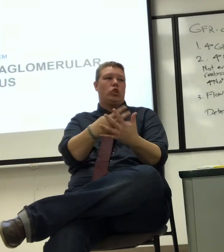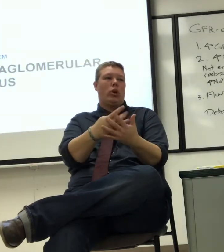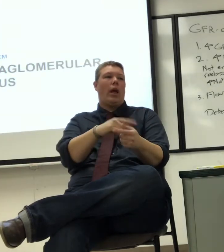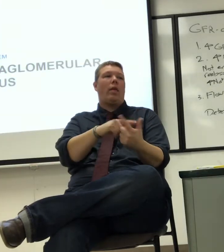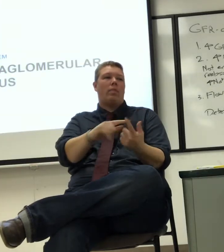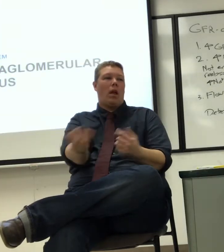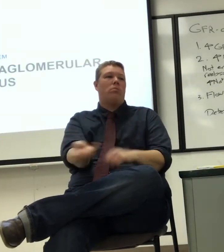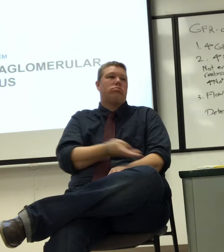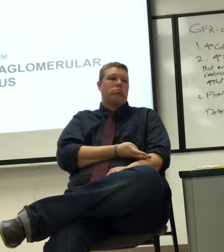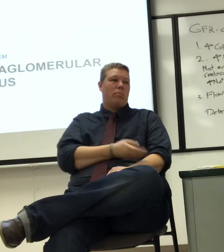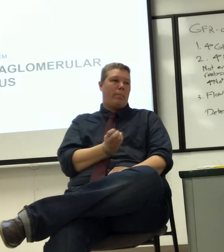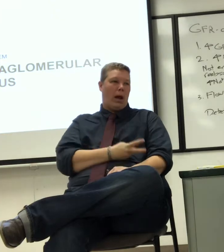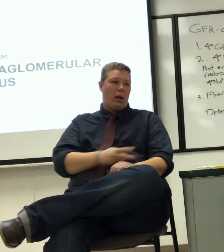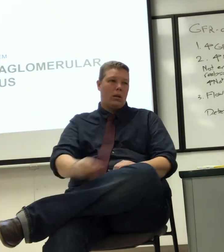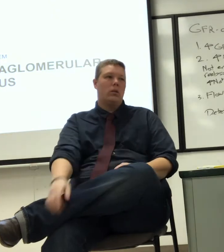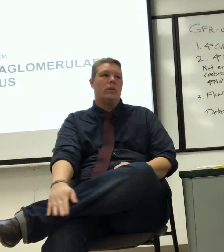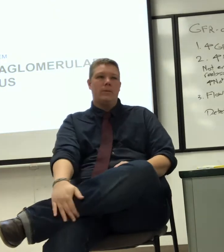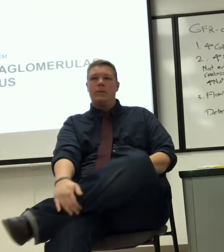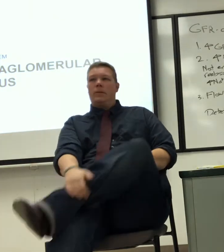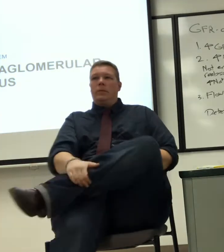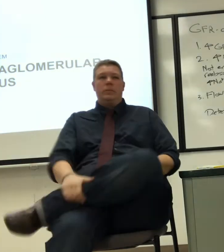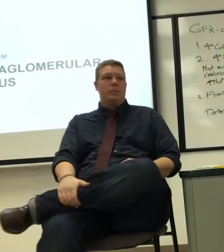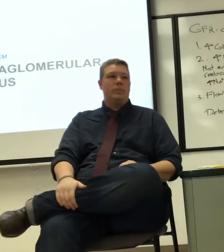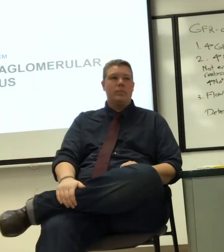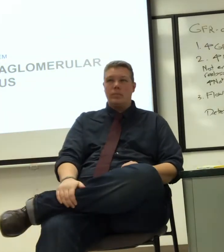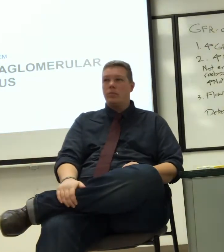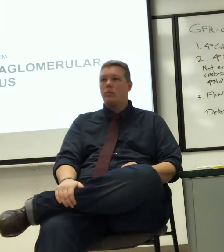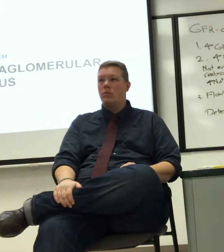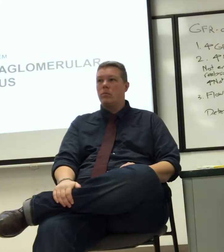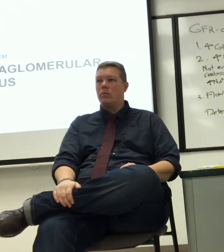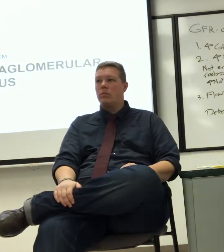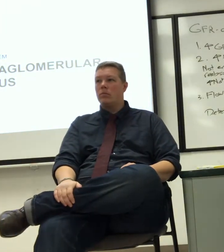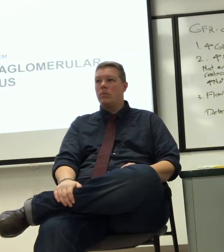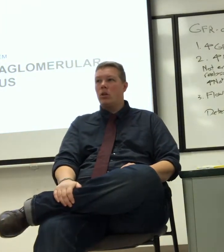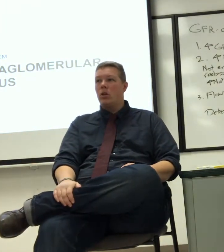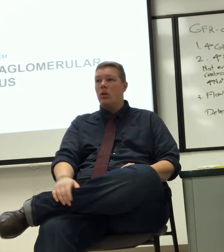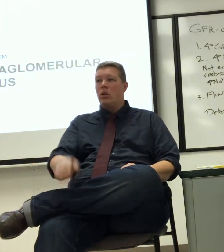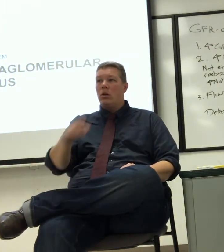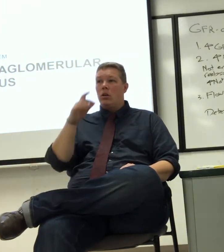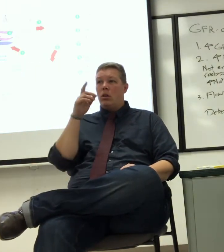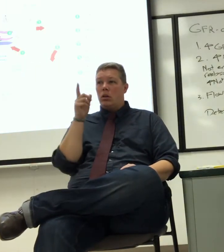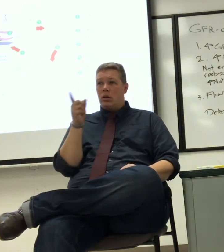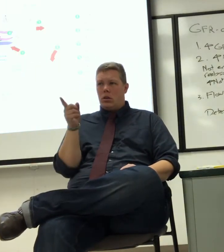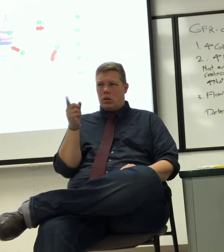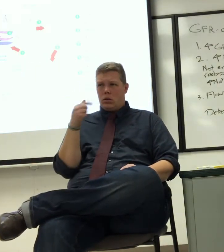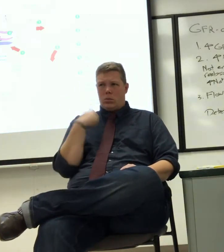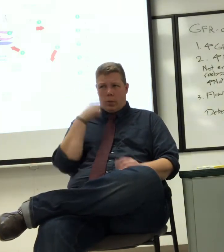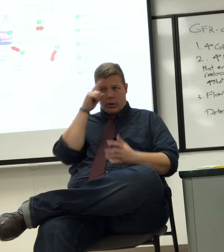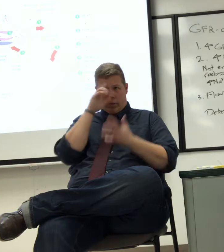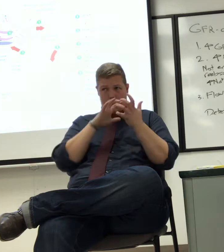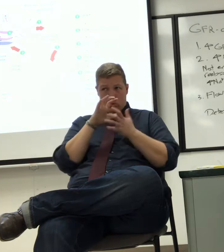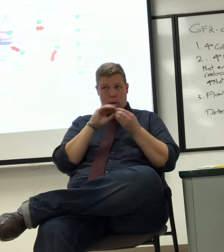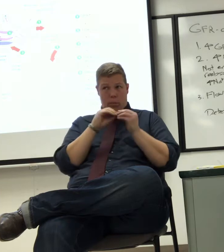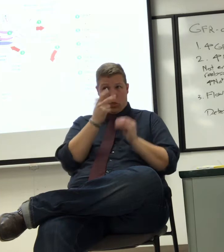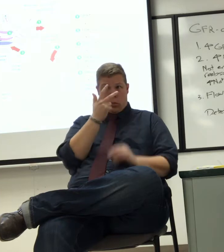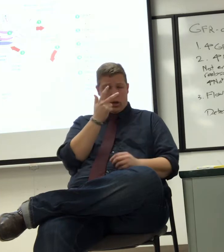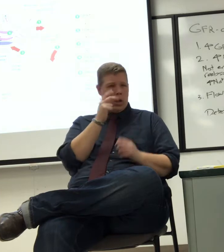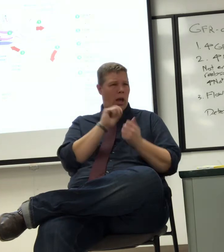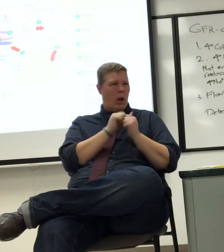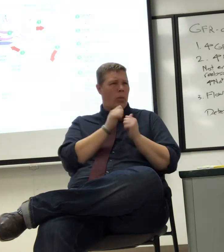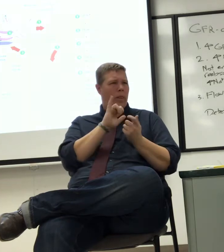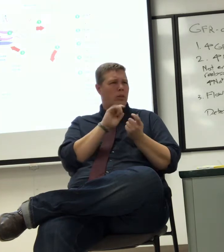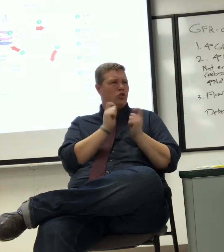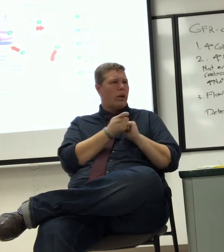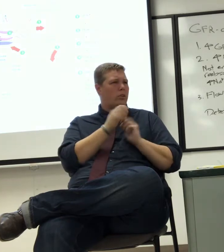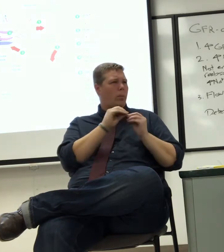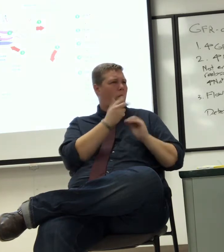Okay. Well, let's also. So I was just thinking of how like number 3 changed.